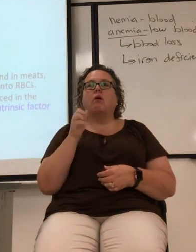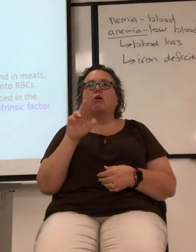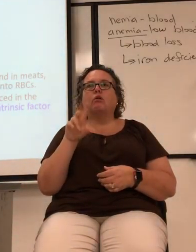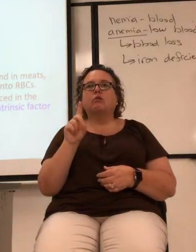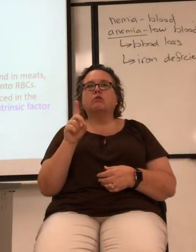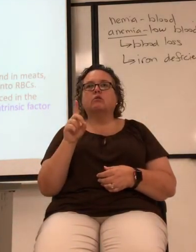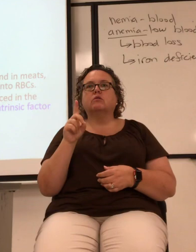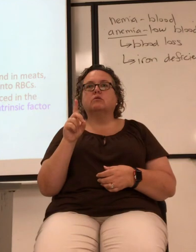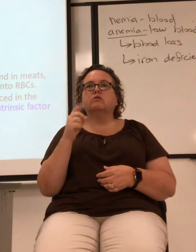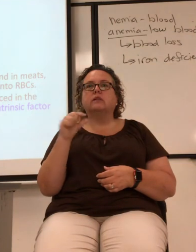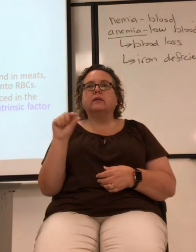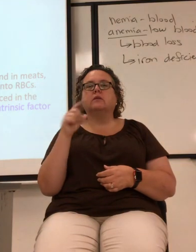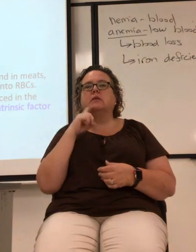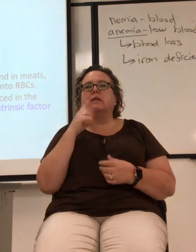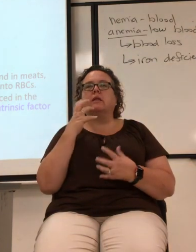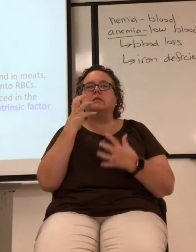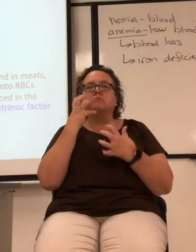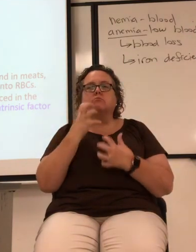vegetables.